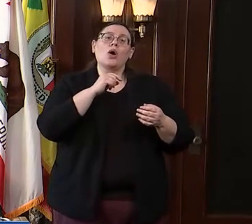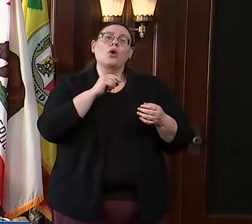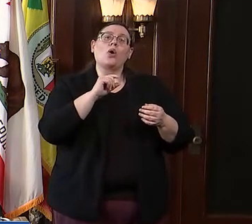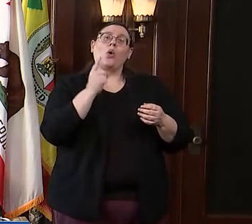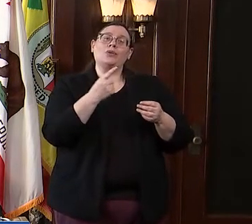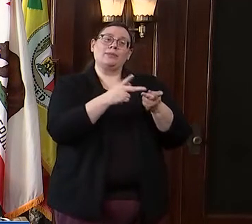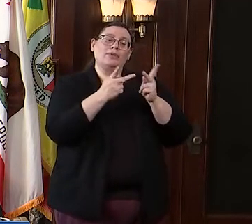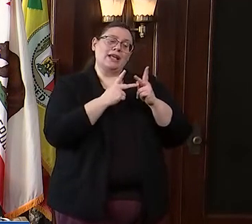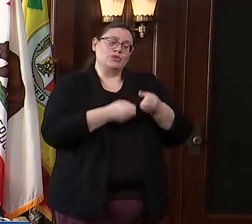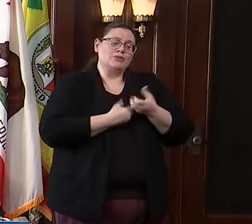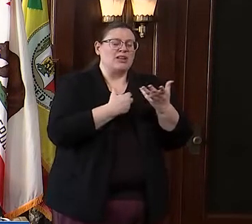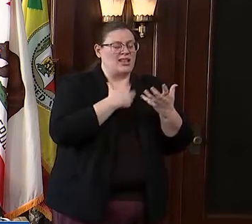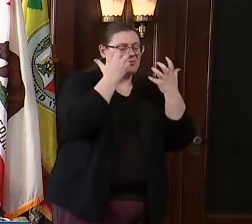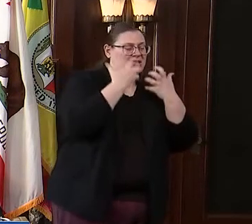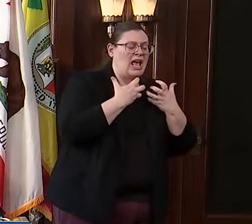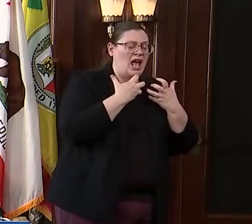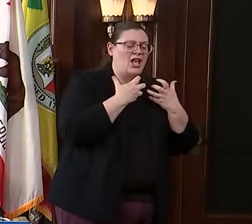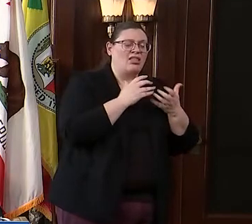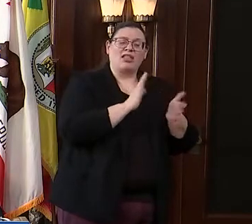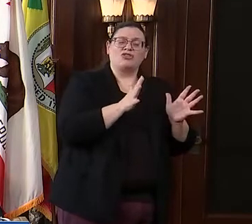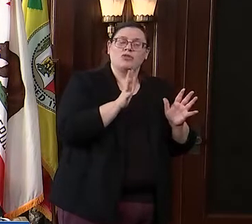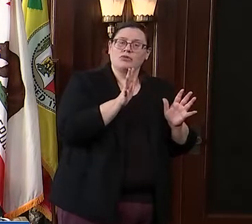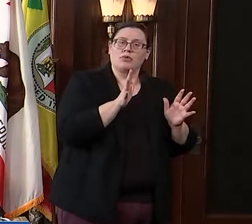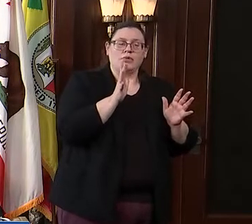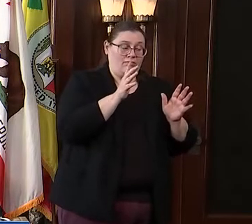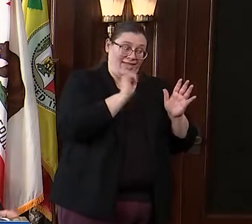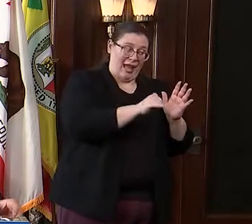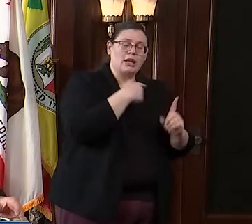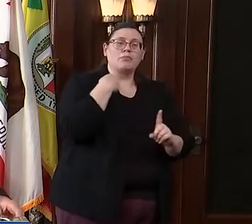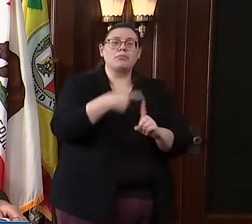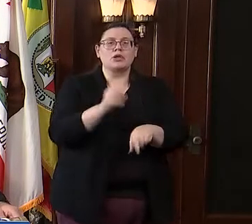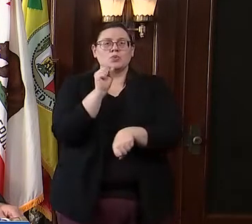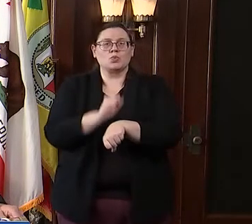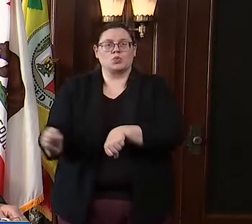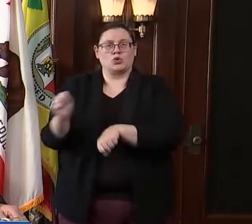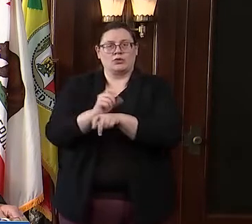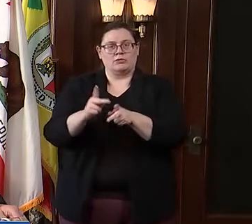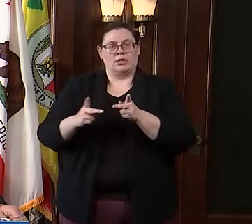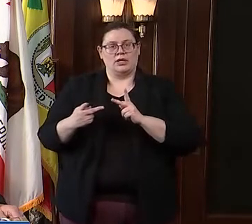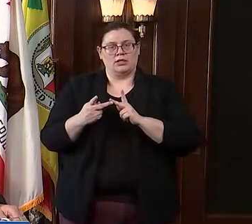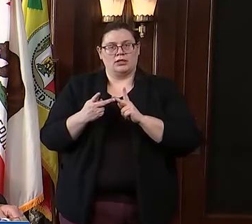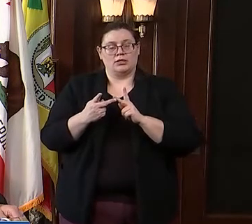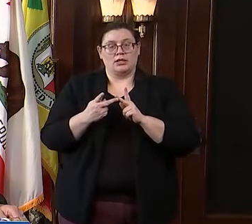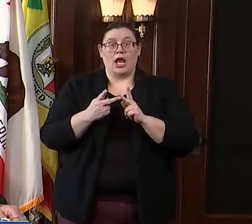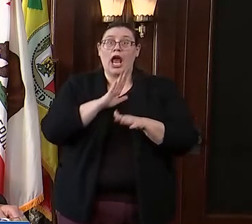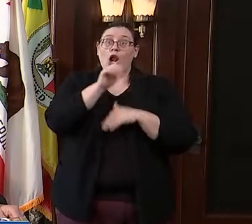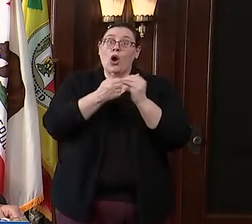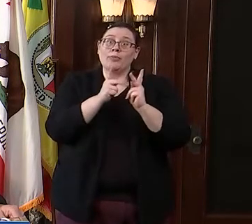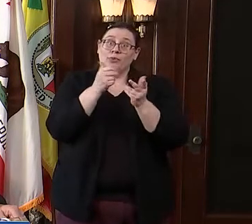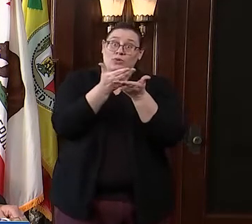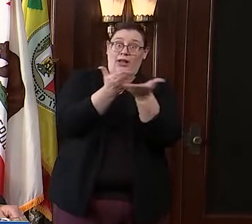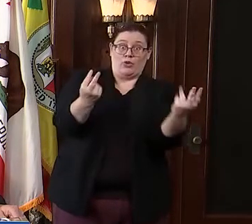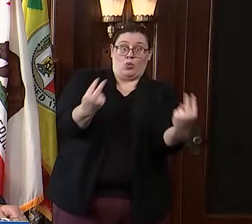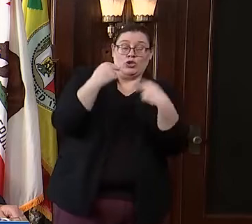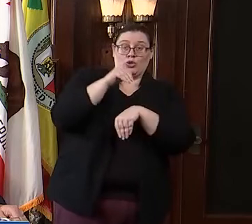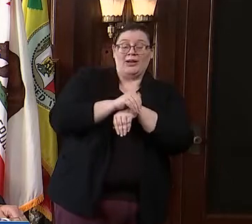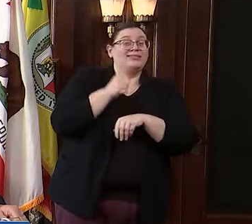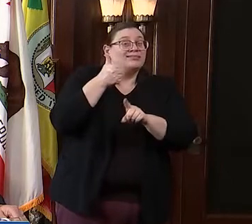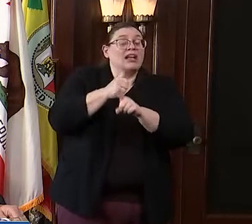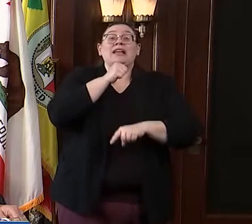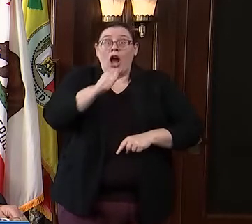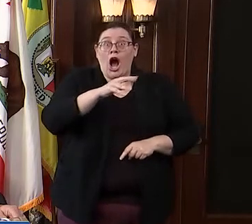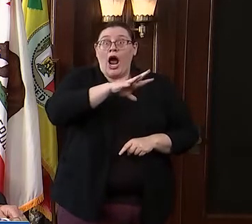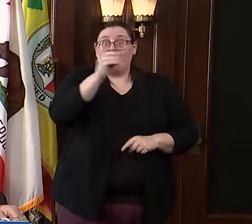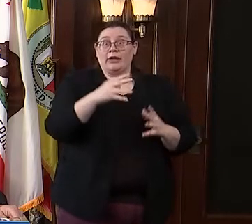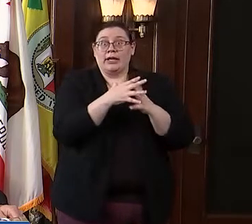sadness, but to get to work. And I want to say something to every non-African American watching tonight, that this